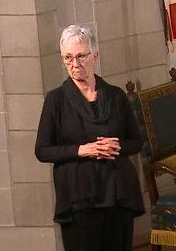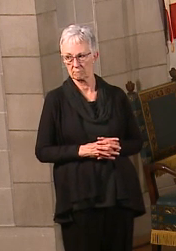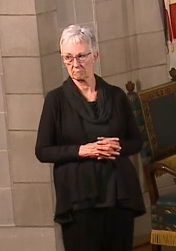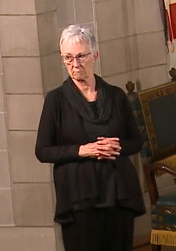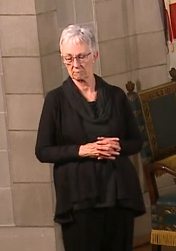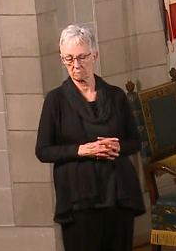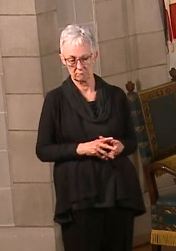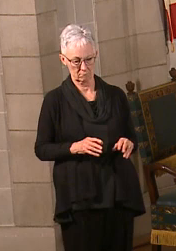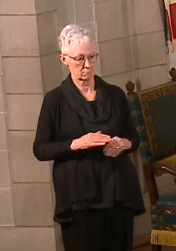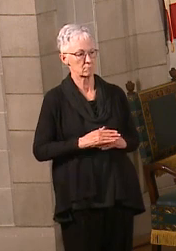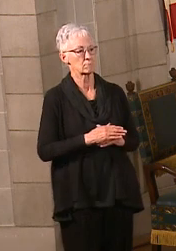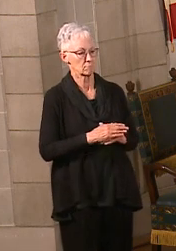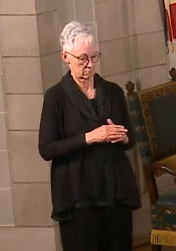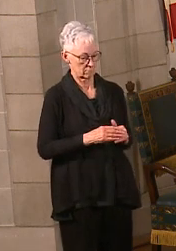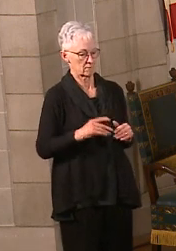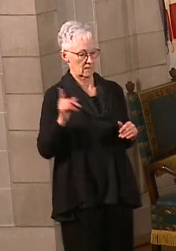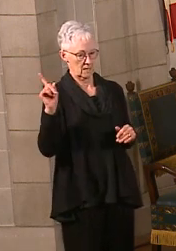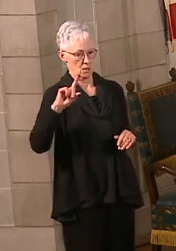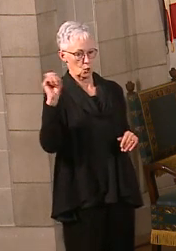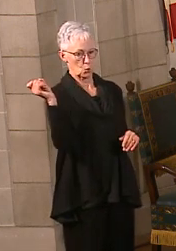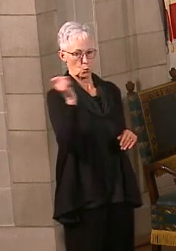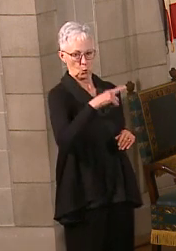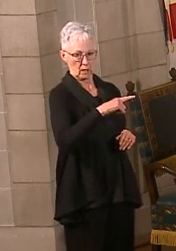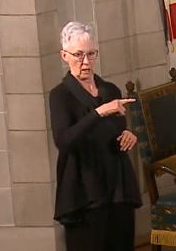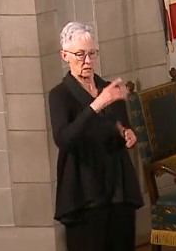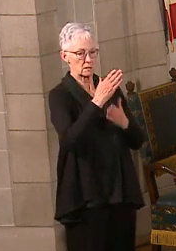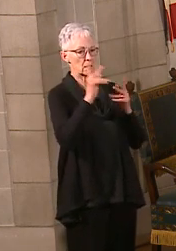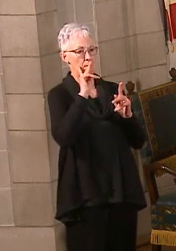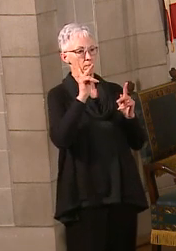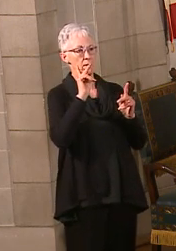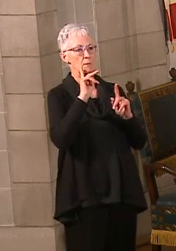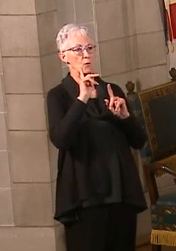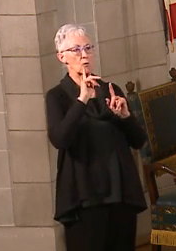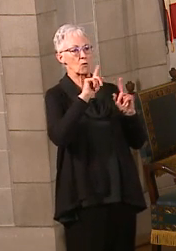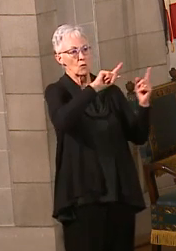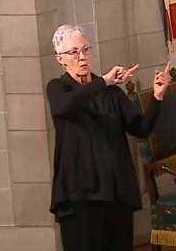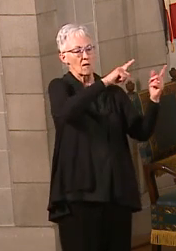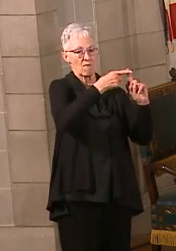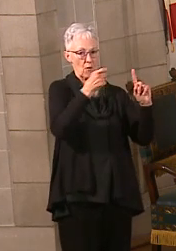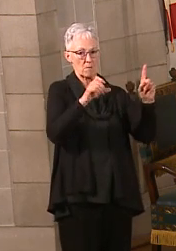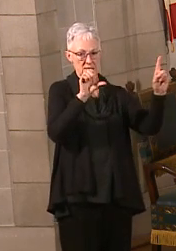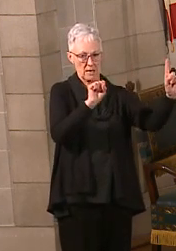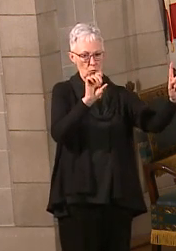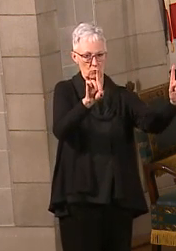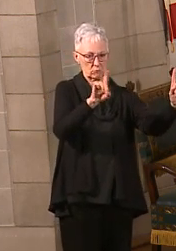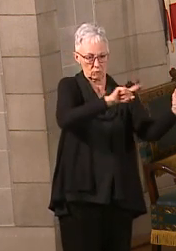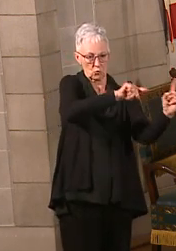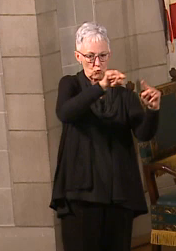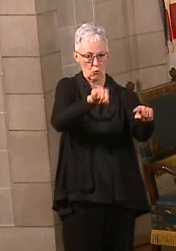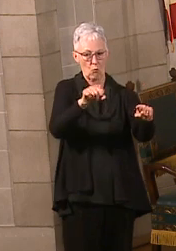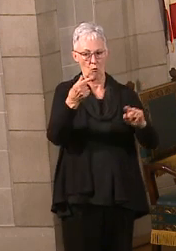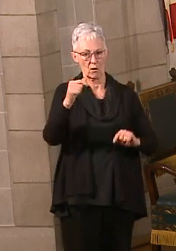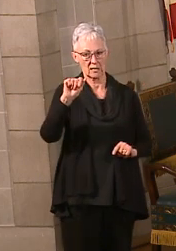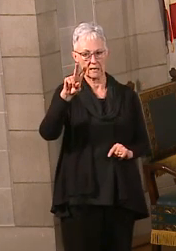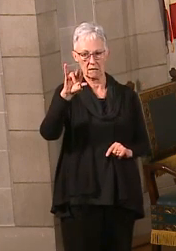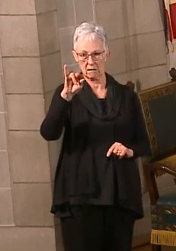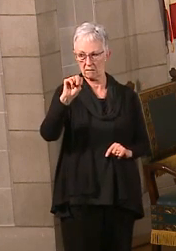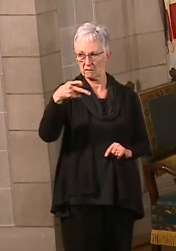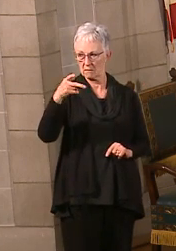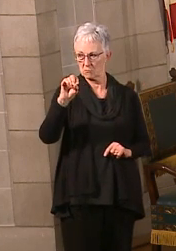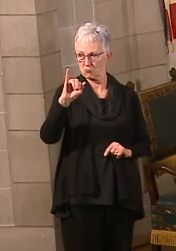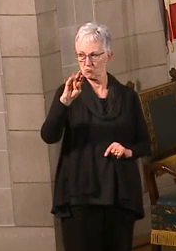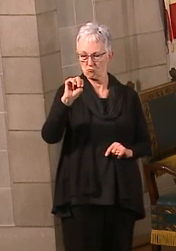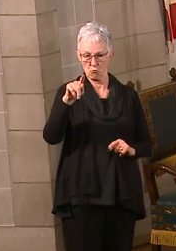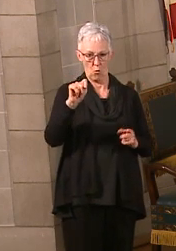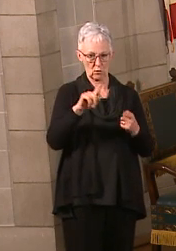that you would have to say about that? So the question was, people coming to Gavin's Point to fish. Now, it seems to me that if you are coming to